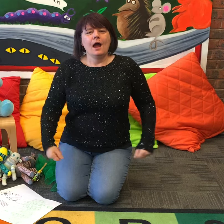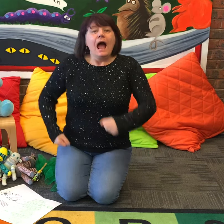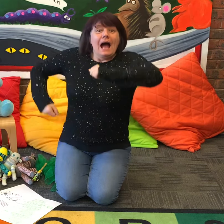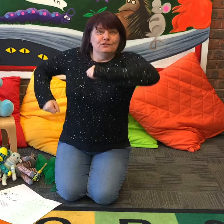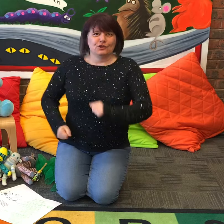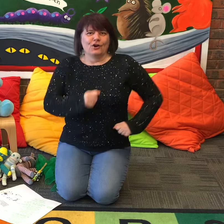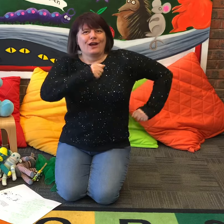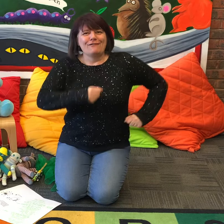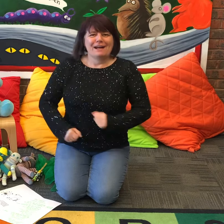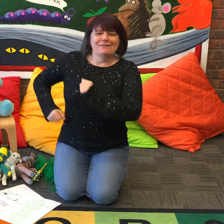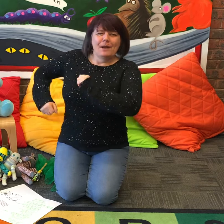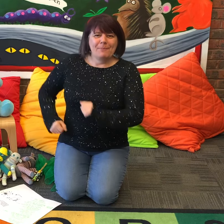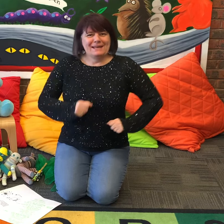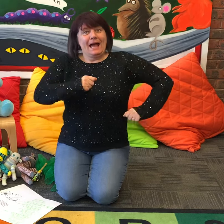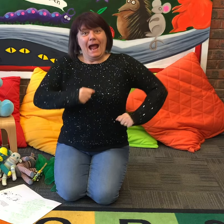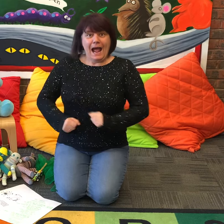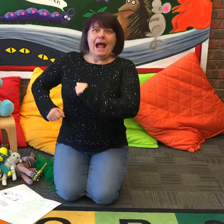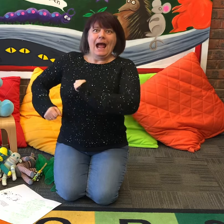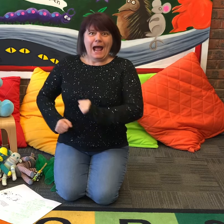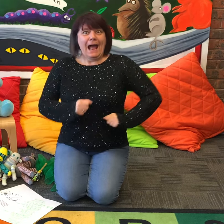and jog around the bed.